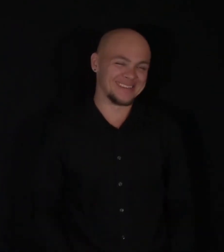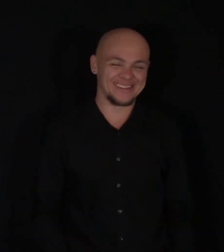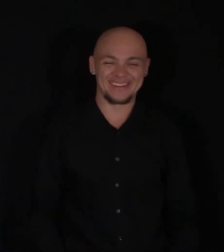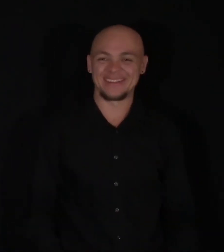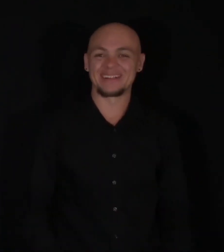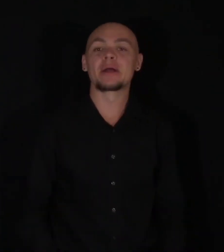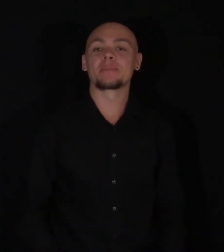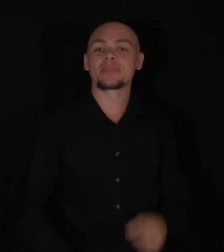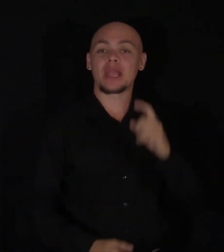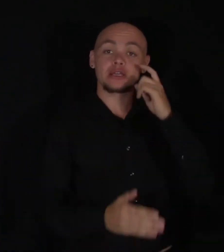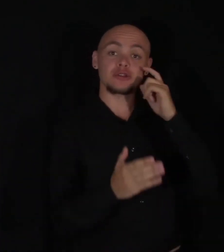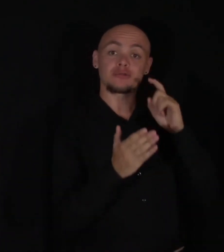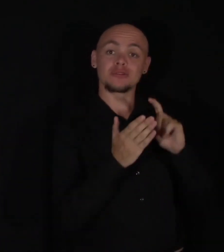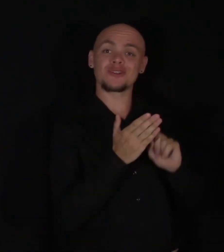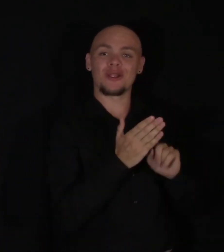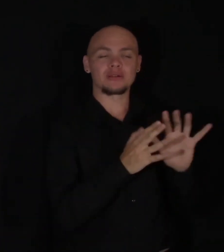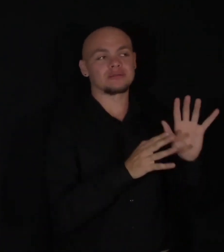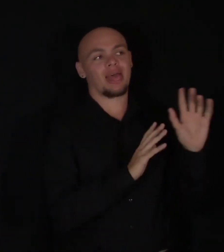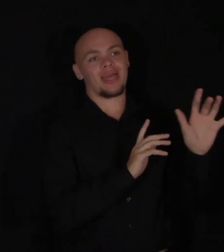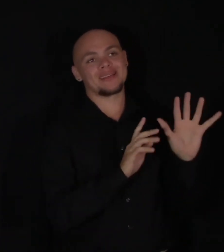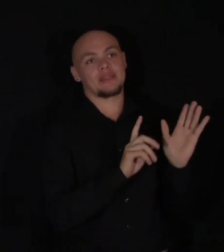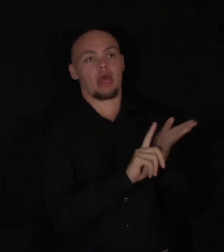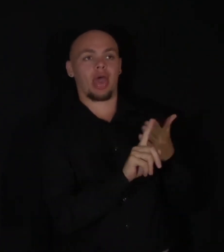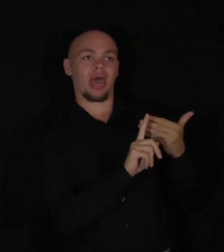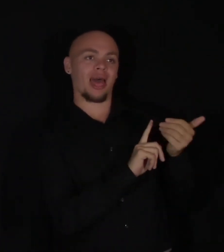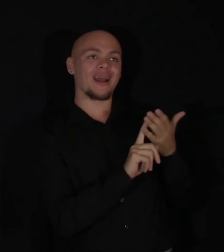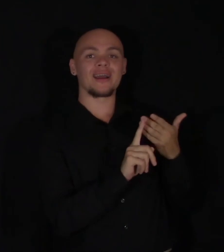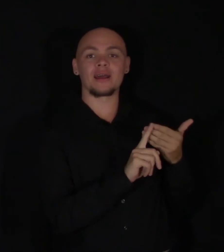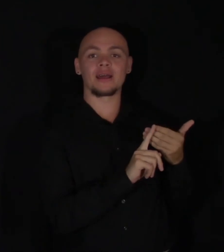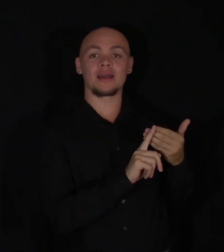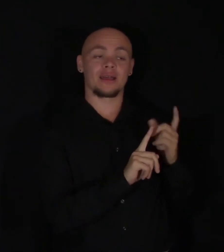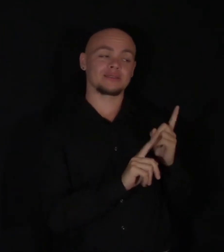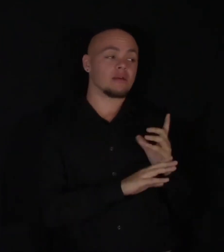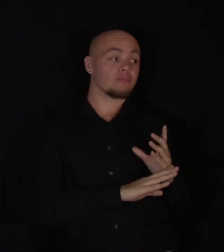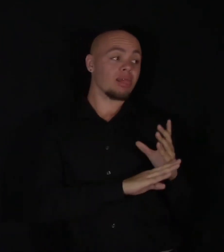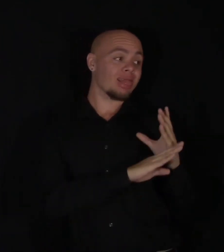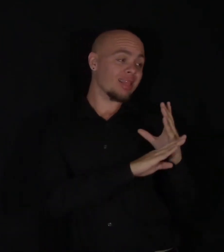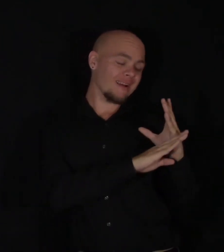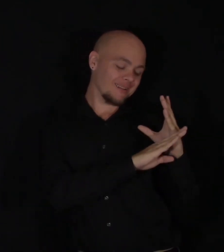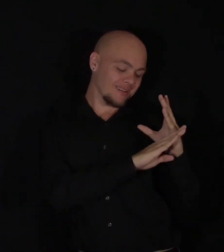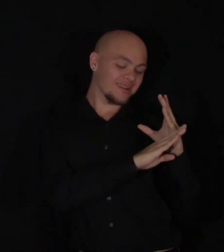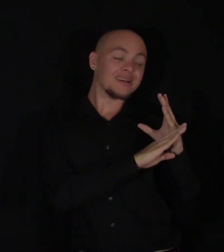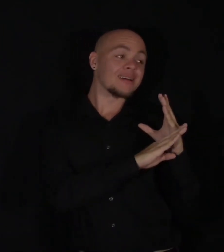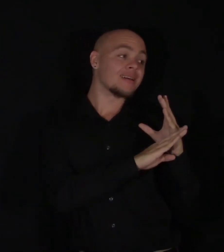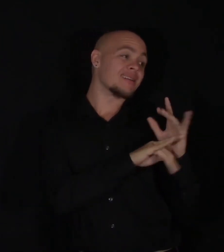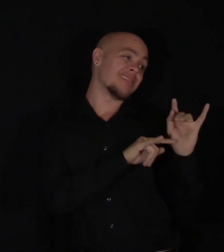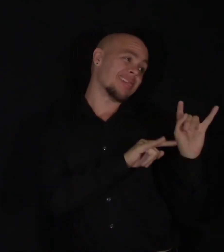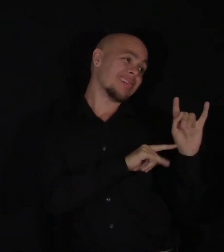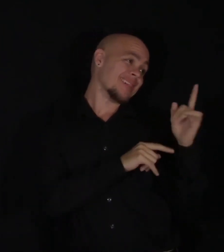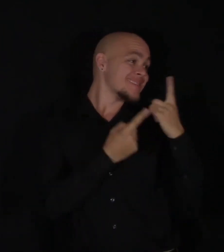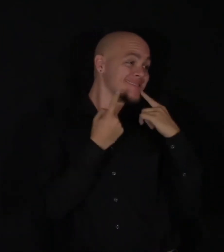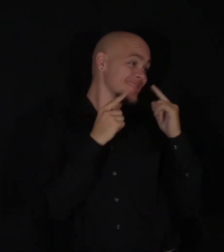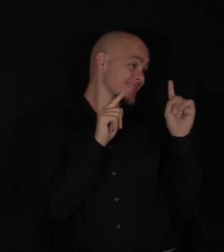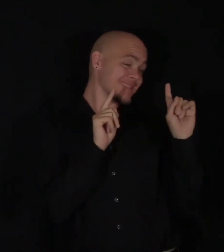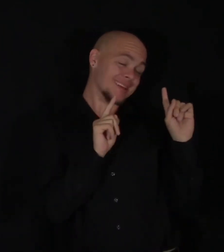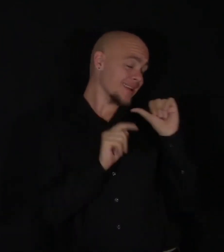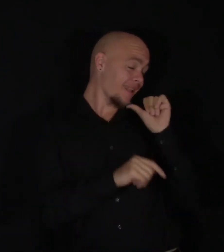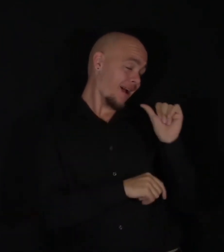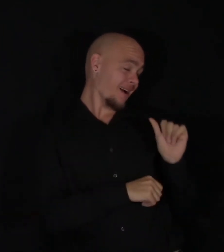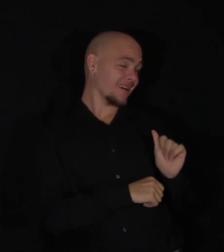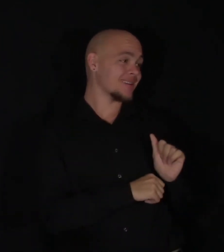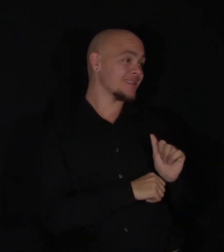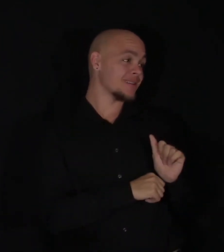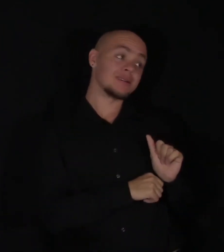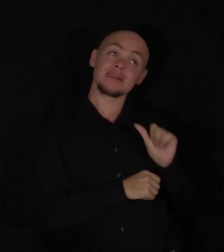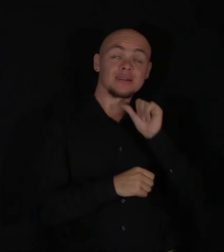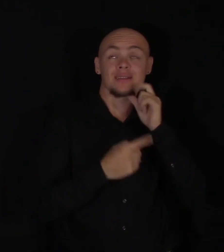She'll notice the attack. She'll block it. She'll mock him for not succeeding. And she'll go, "Didn't